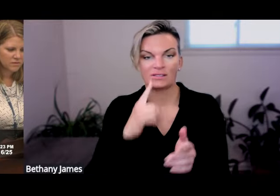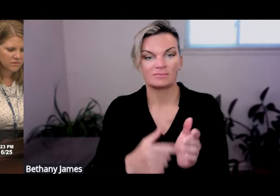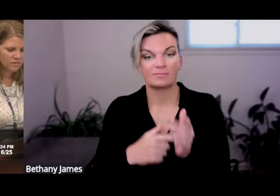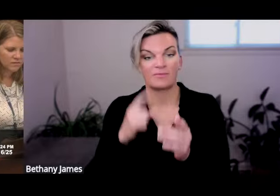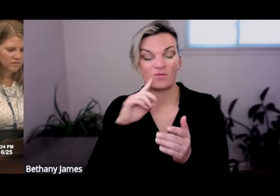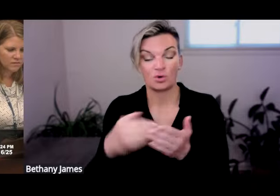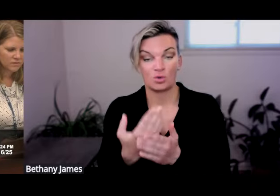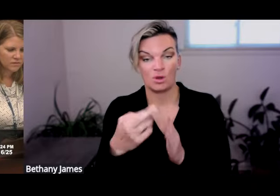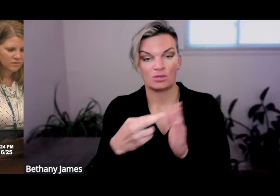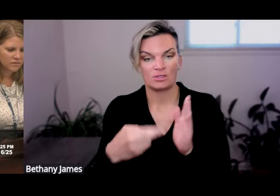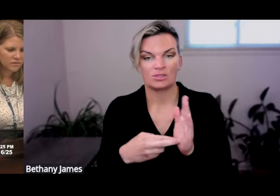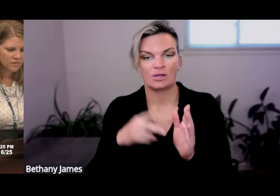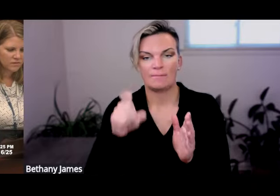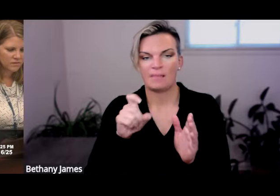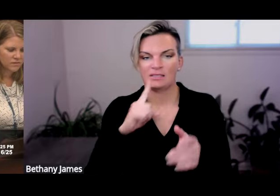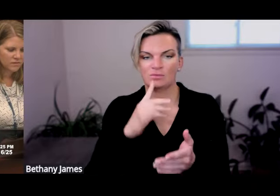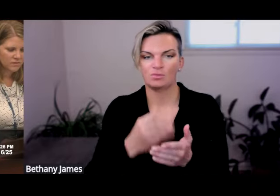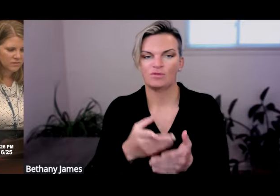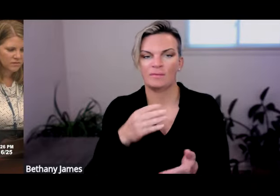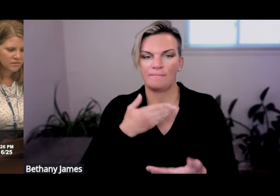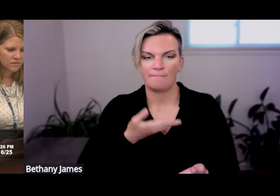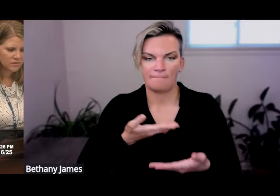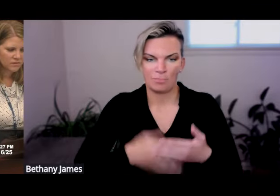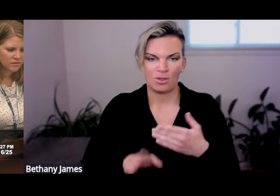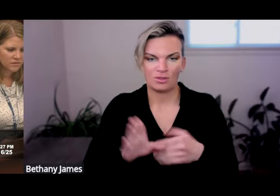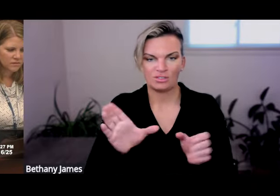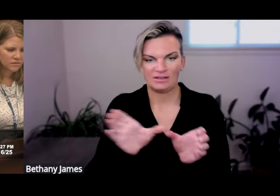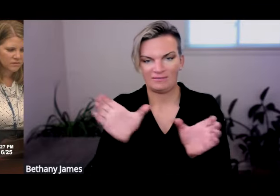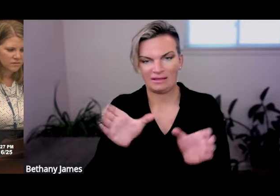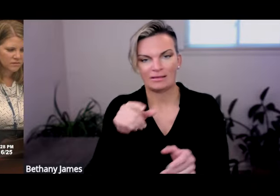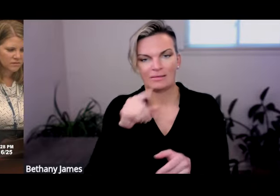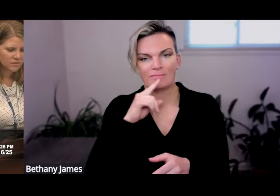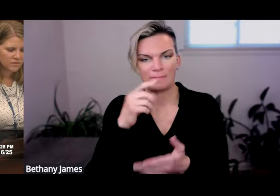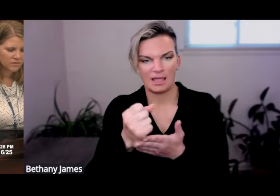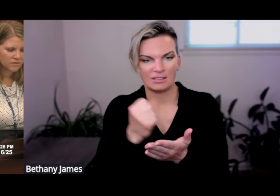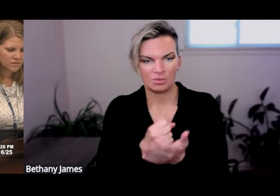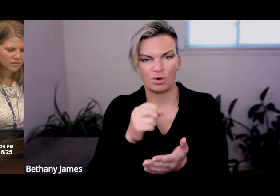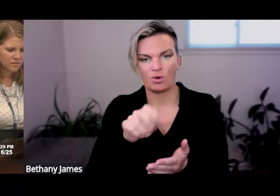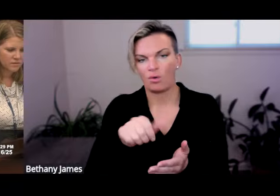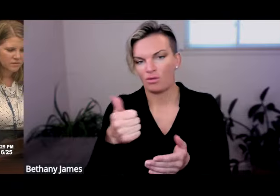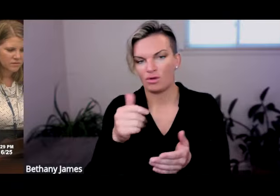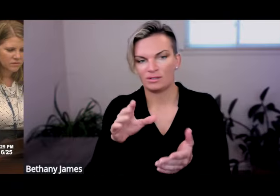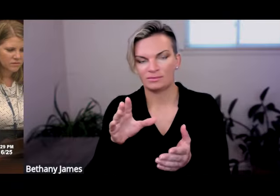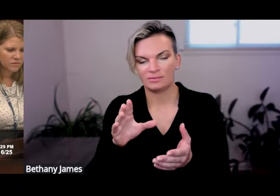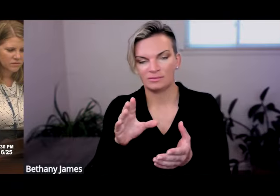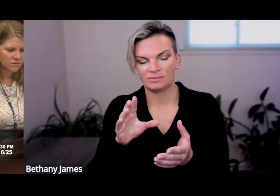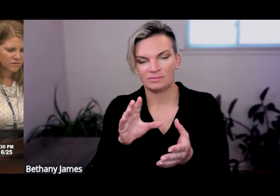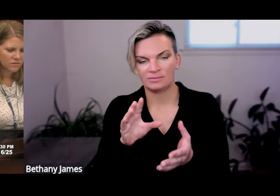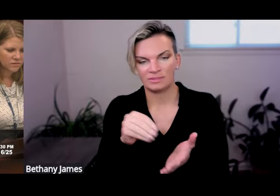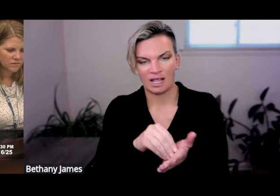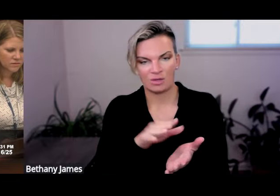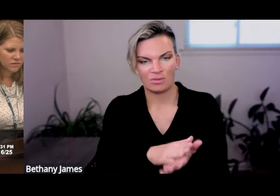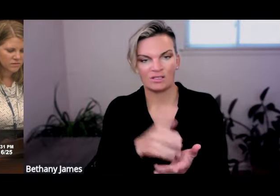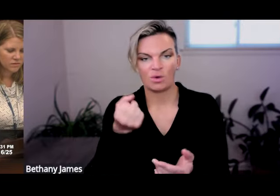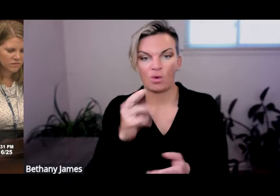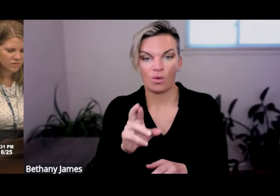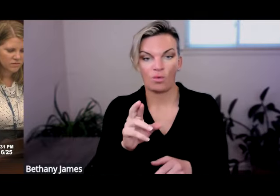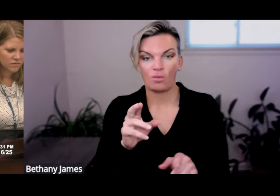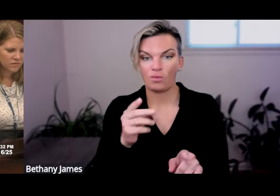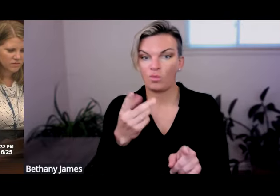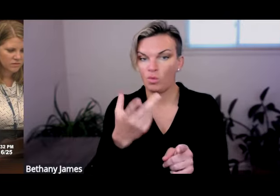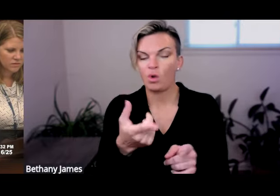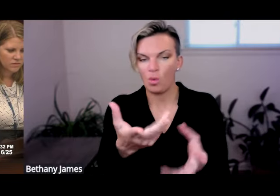passport, and/or other documents. Eliminate affidavit alternatives for voters without photo ID. Require photo ID or driver's